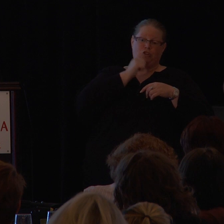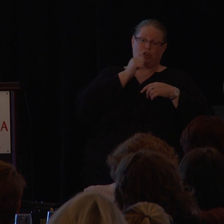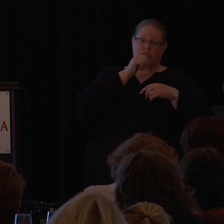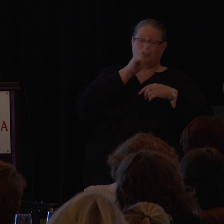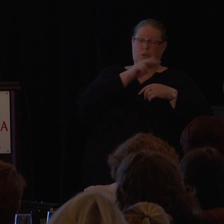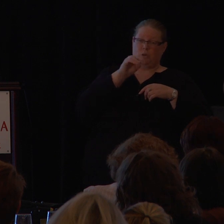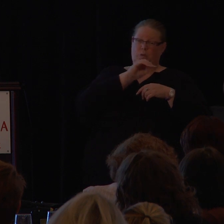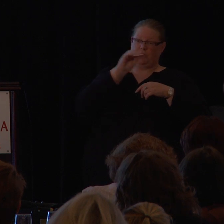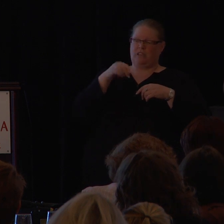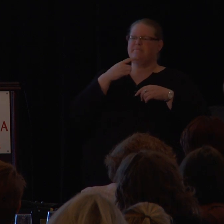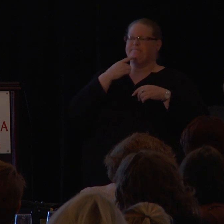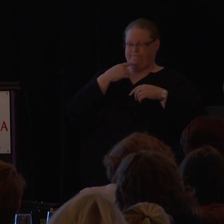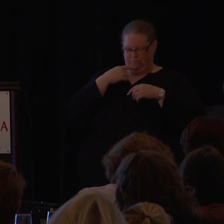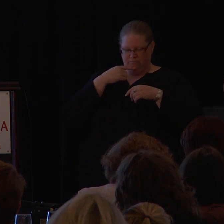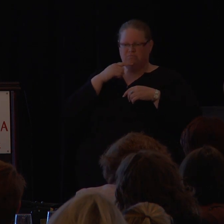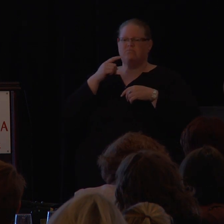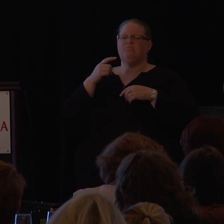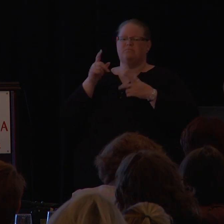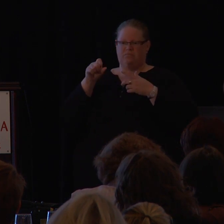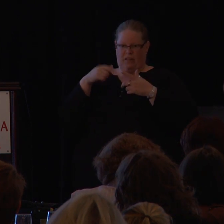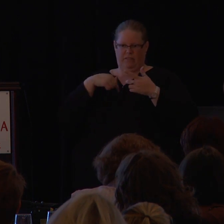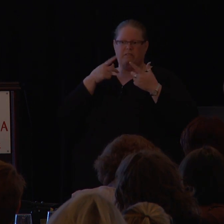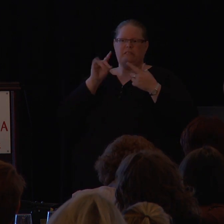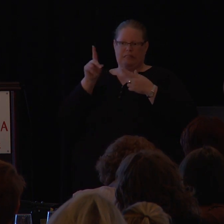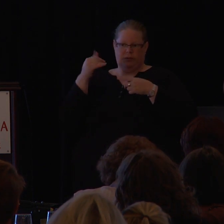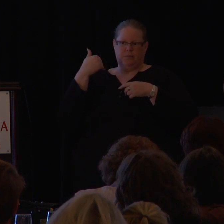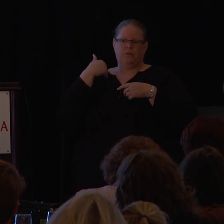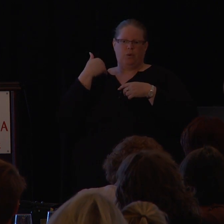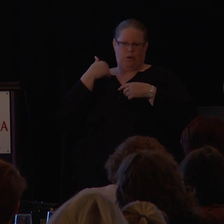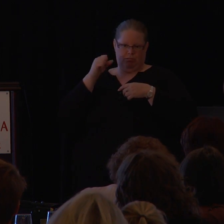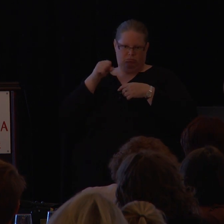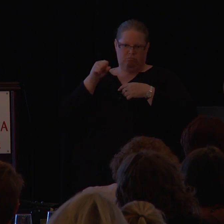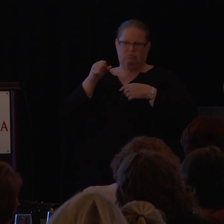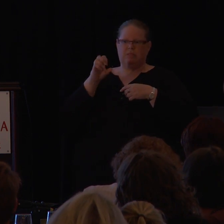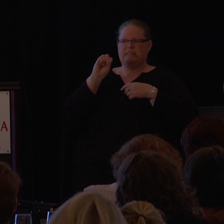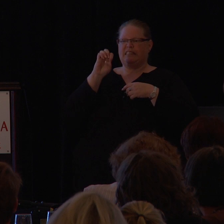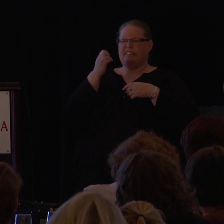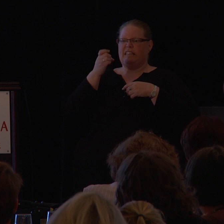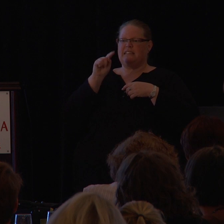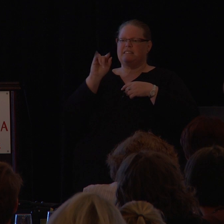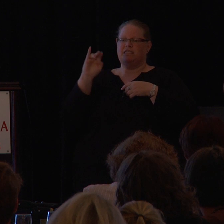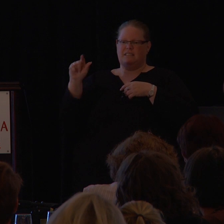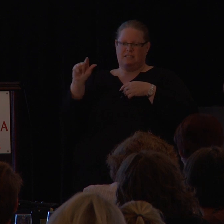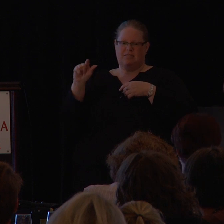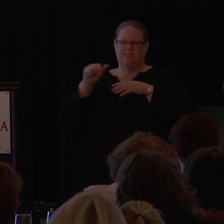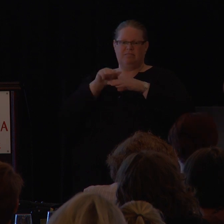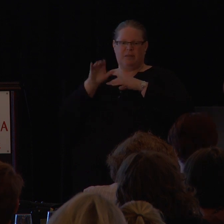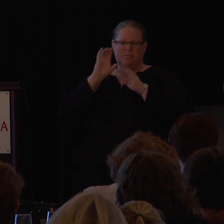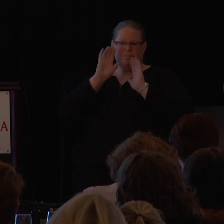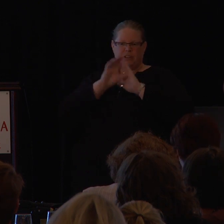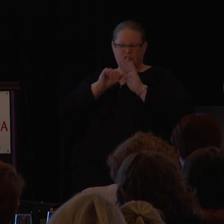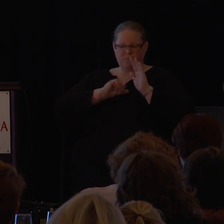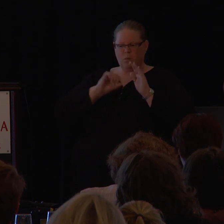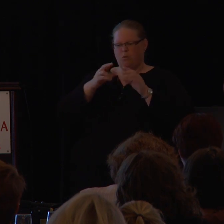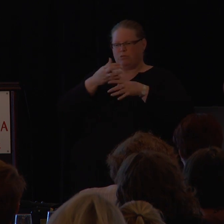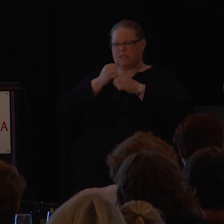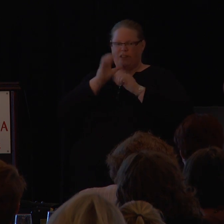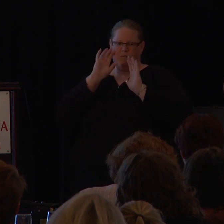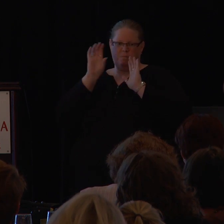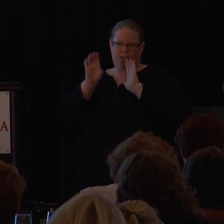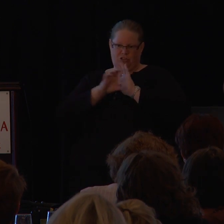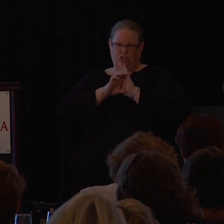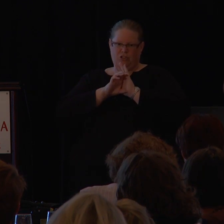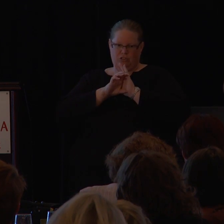responded participate in sexting. And there's another statistic, a sort of variation on that, and I think this is right, that something like 1